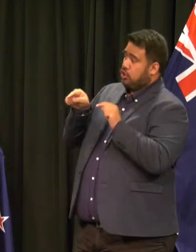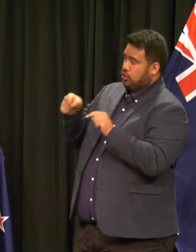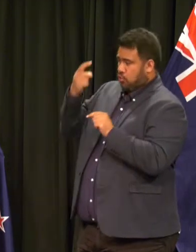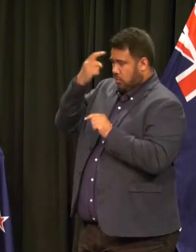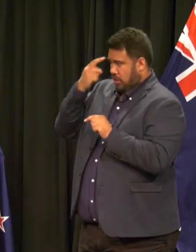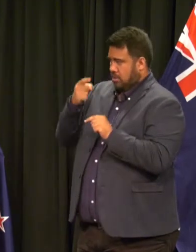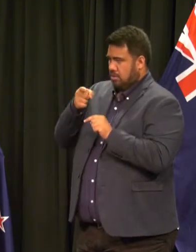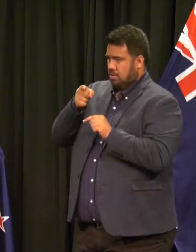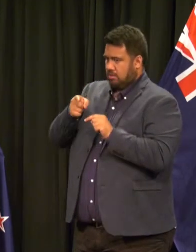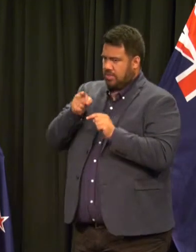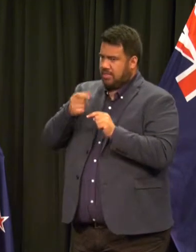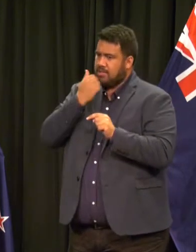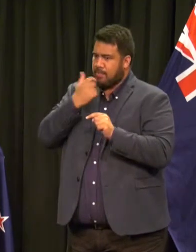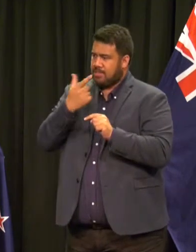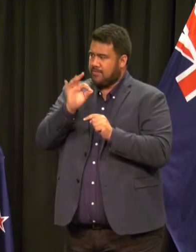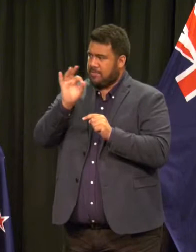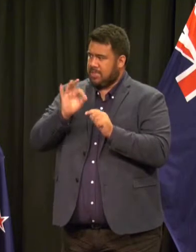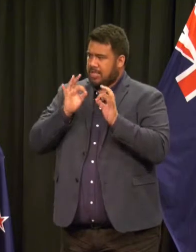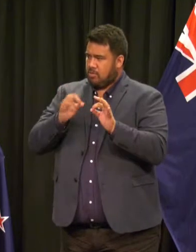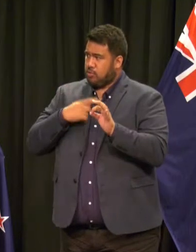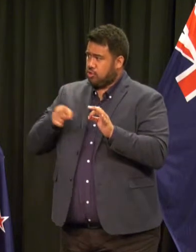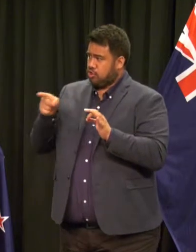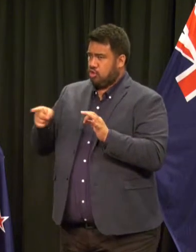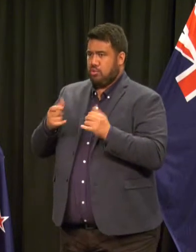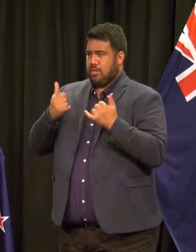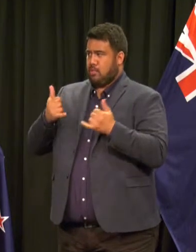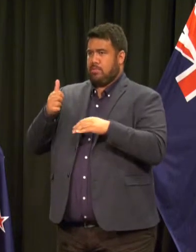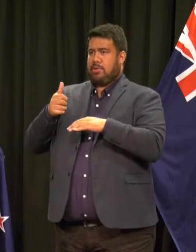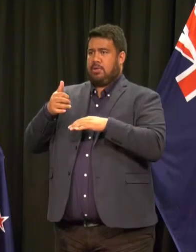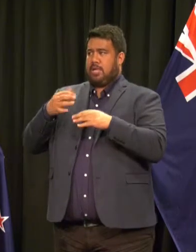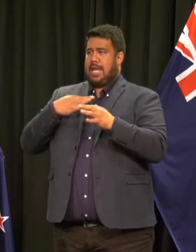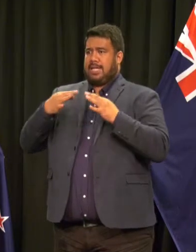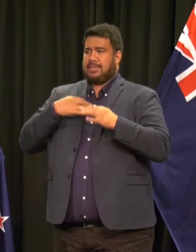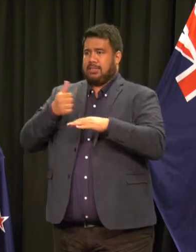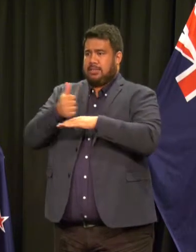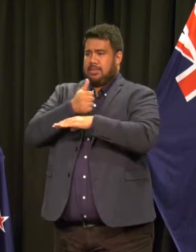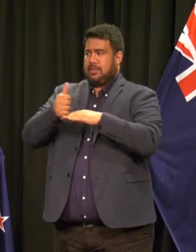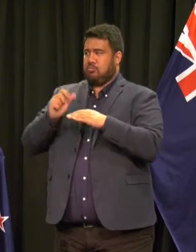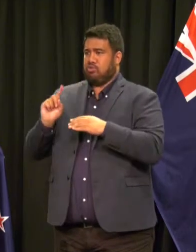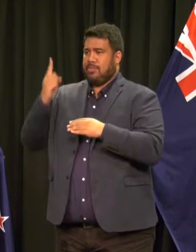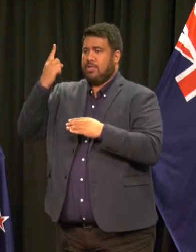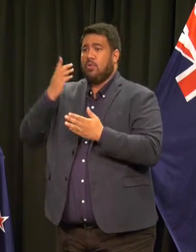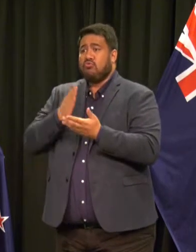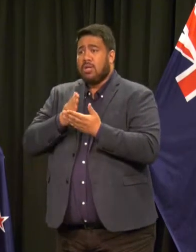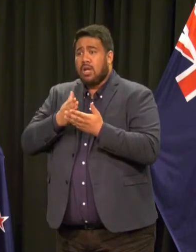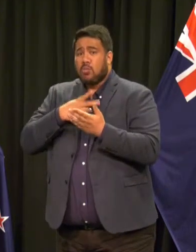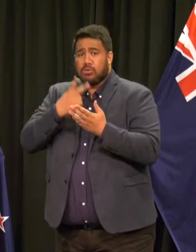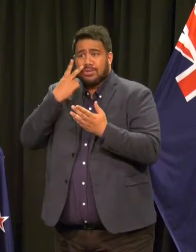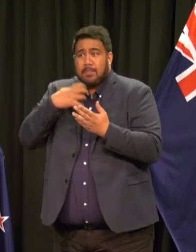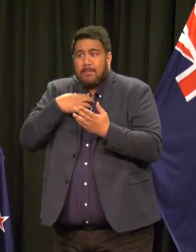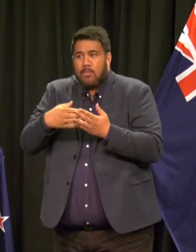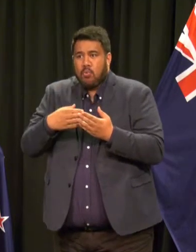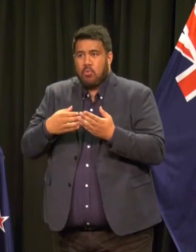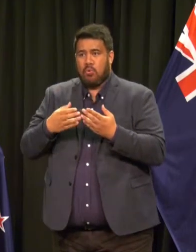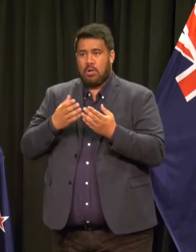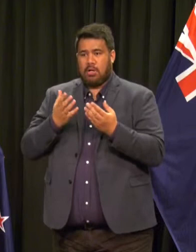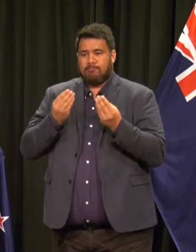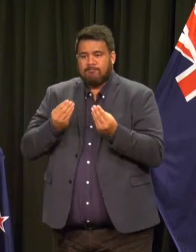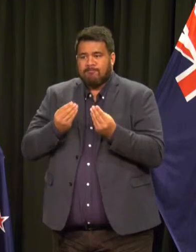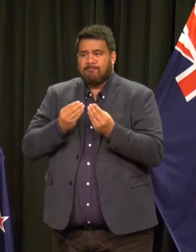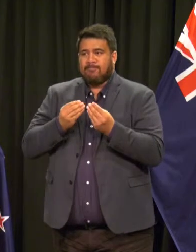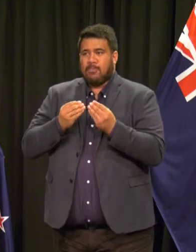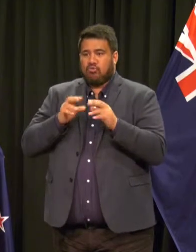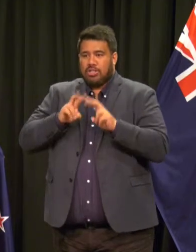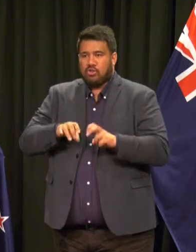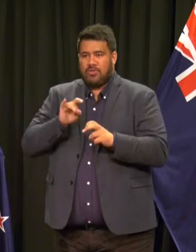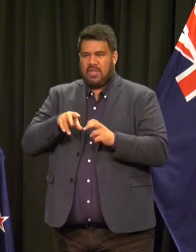acting Prime Minister? Well, I'd like to have much more substance behind that sort of research than what I'm reading. In the same